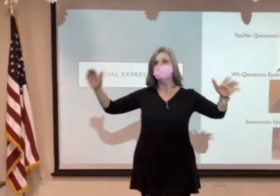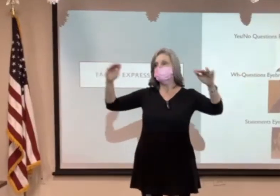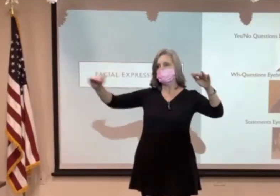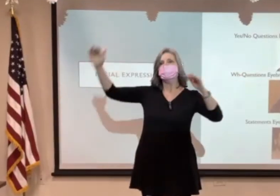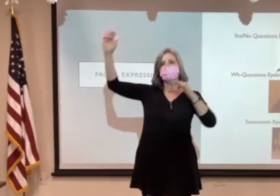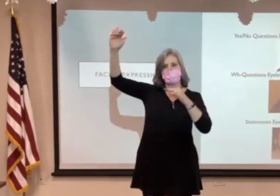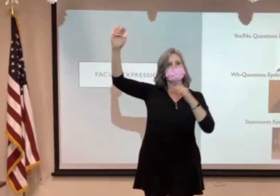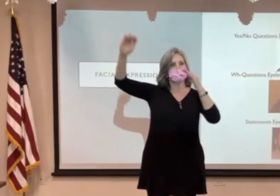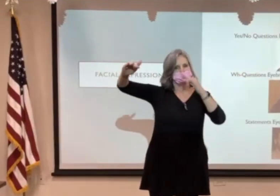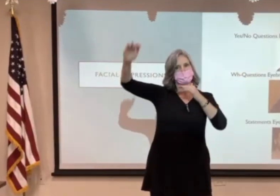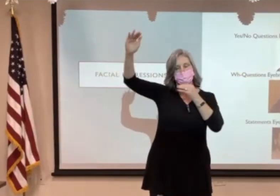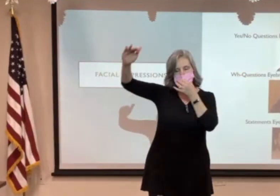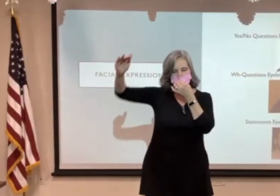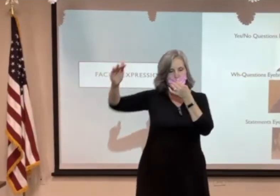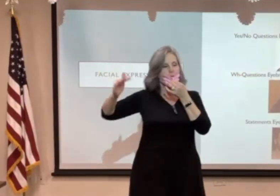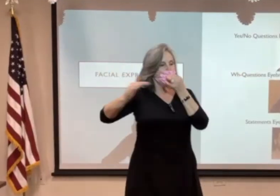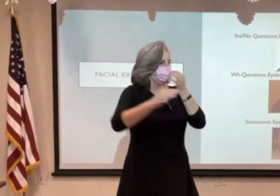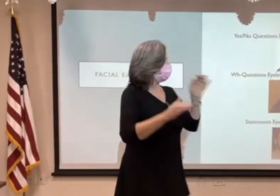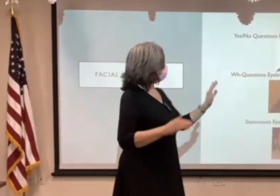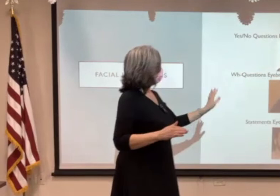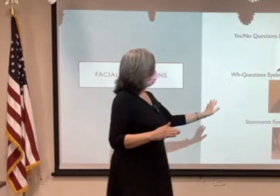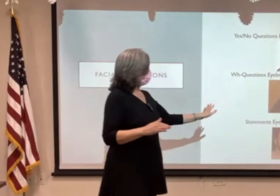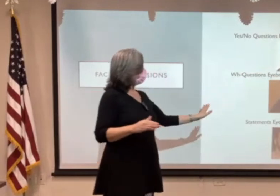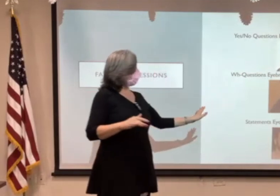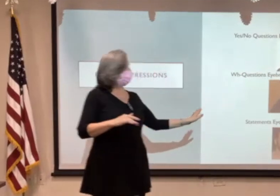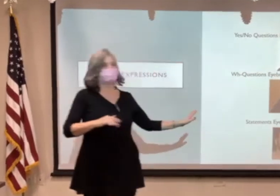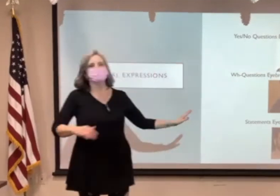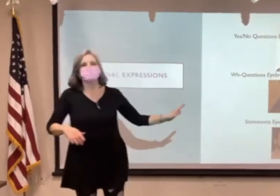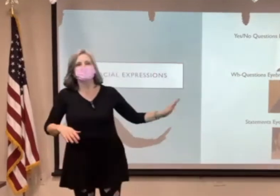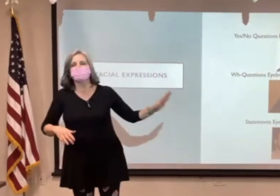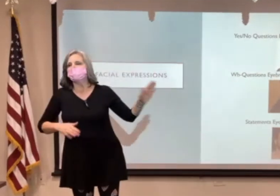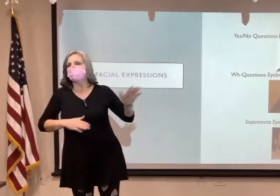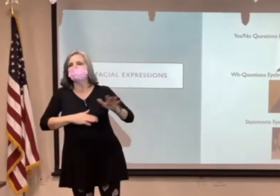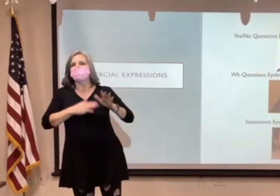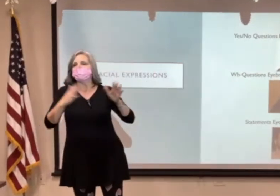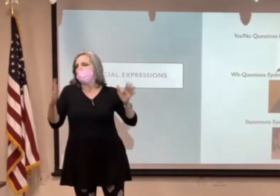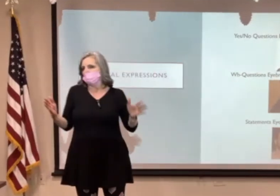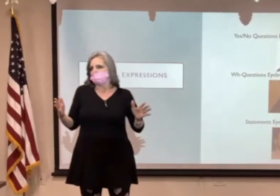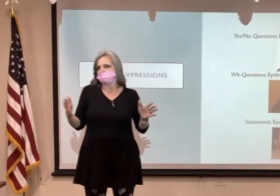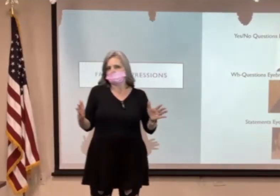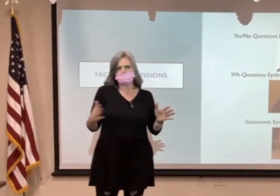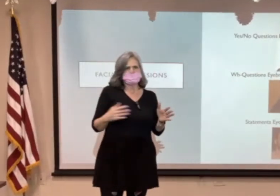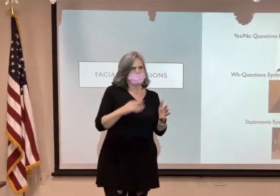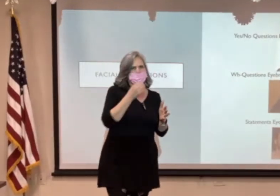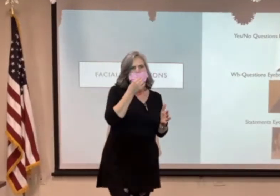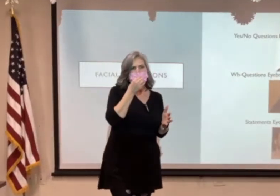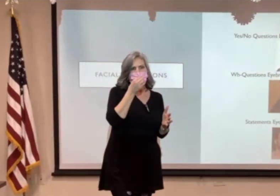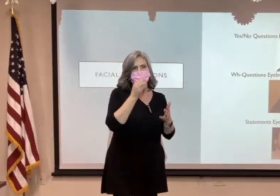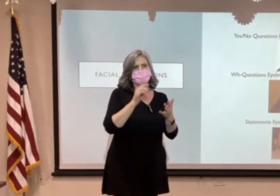crazy because their hearing has a different threshold. So he's profoundly deaf, but he doesn't give up. So he not only